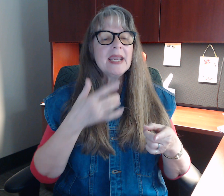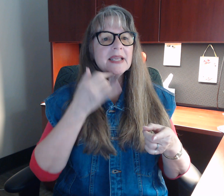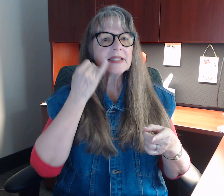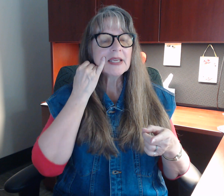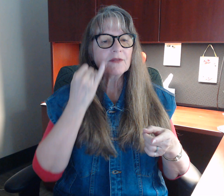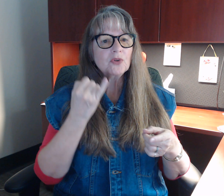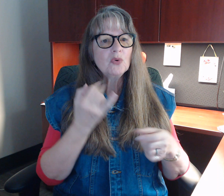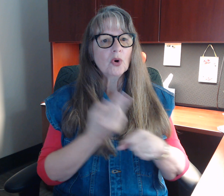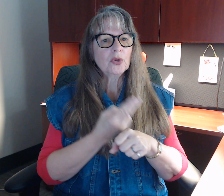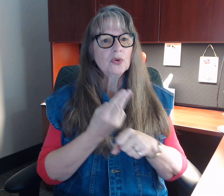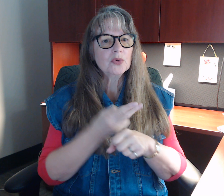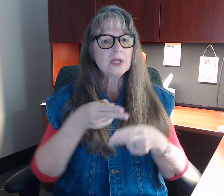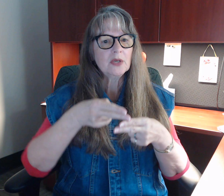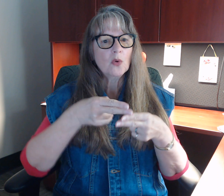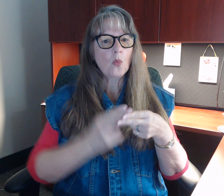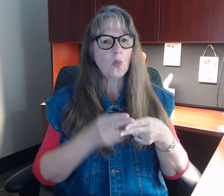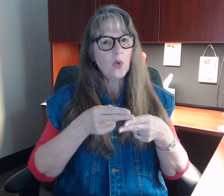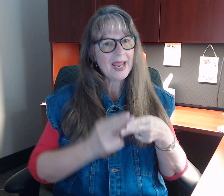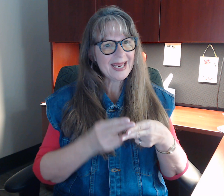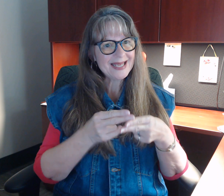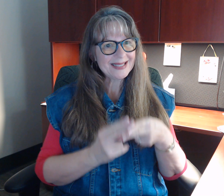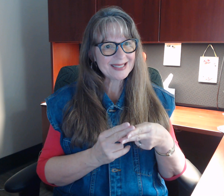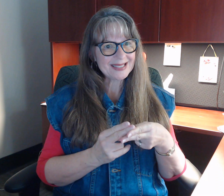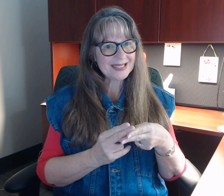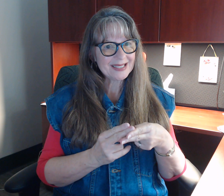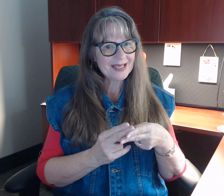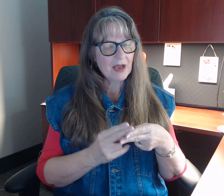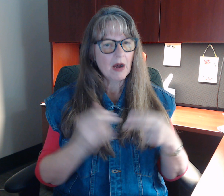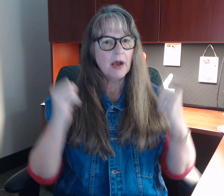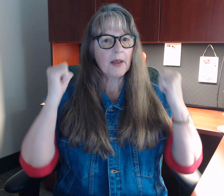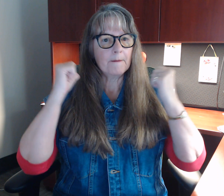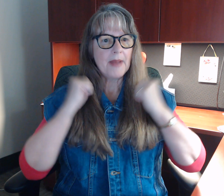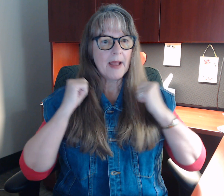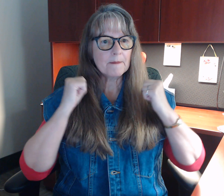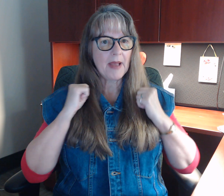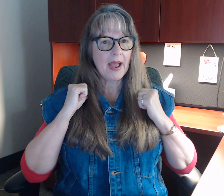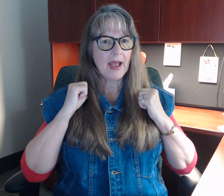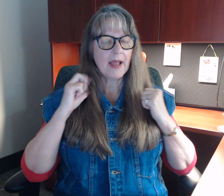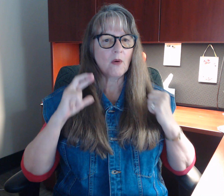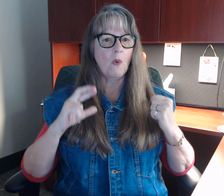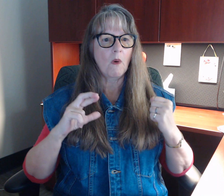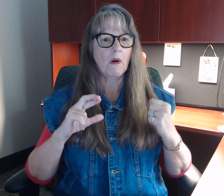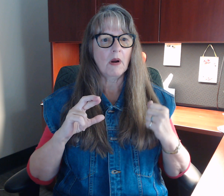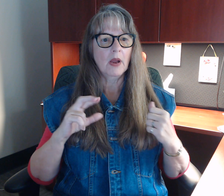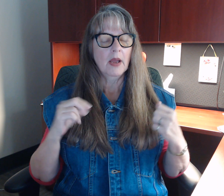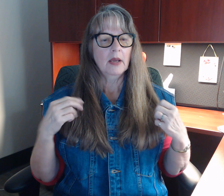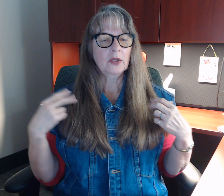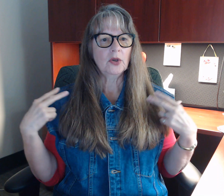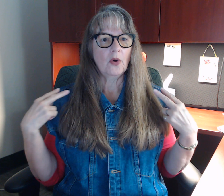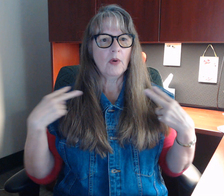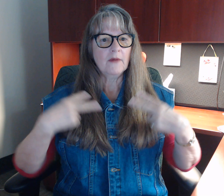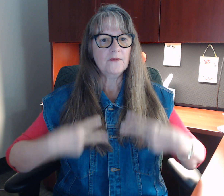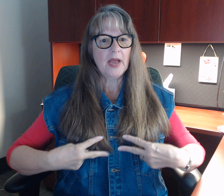is if you are using weights on a backpack or, a